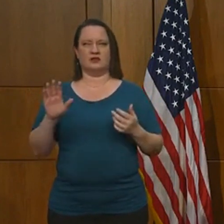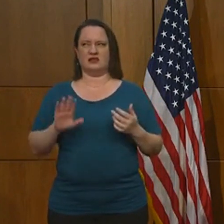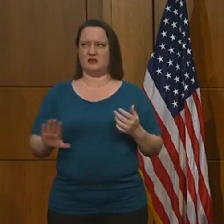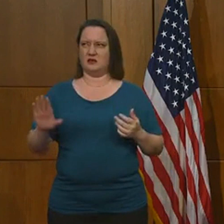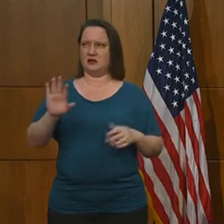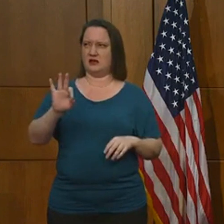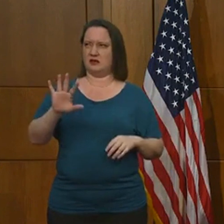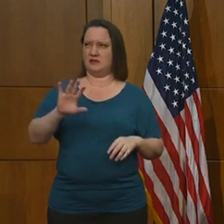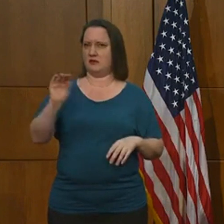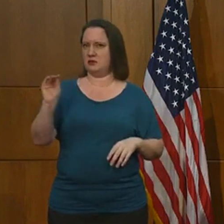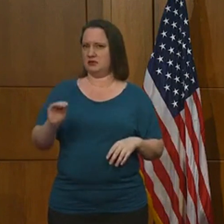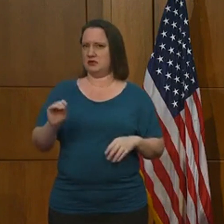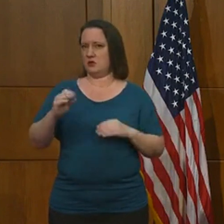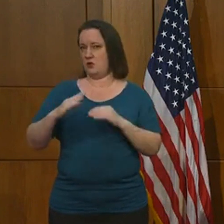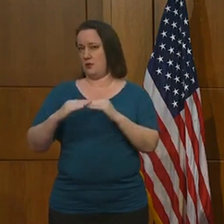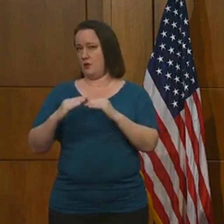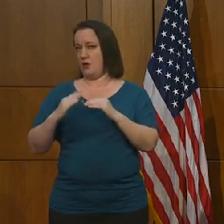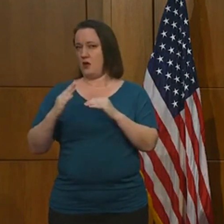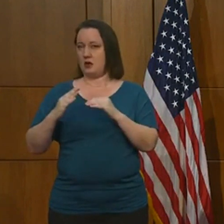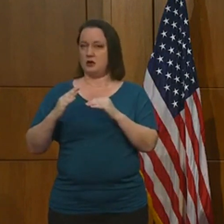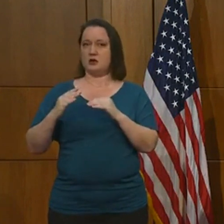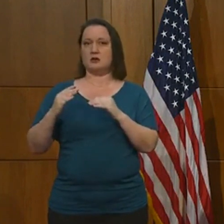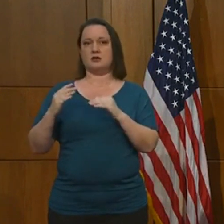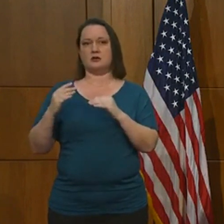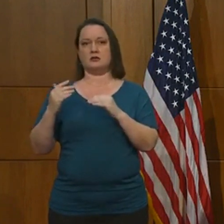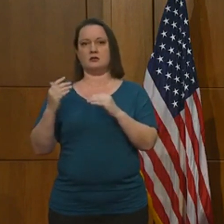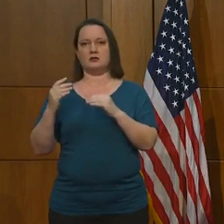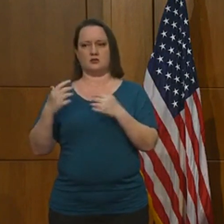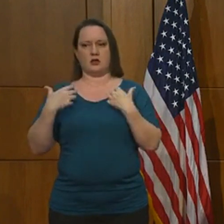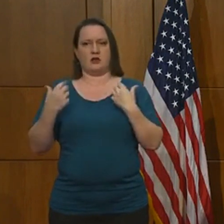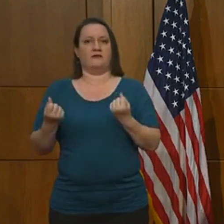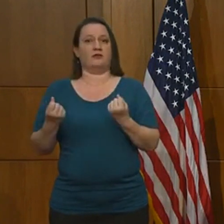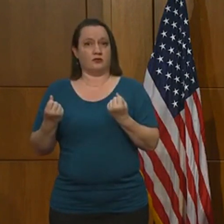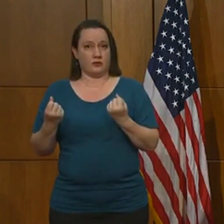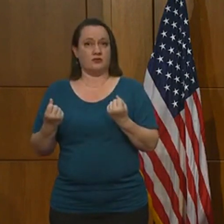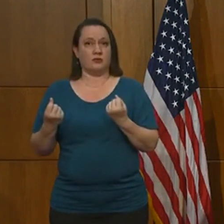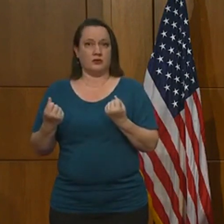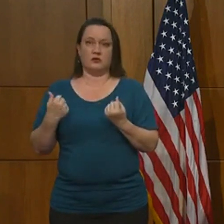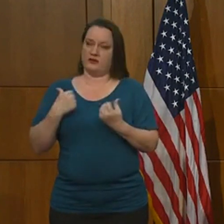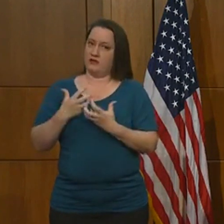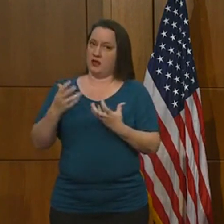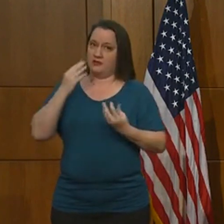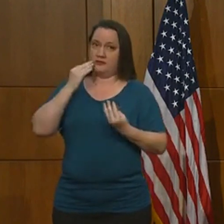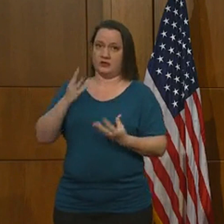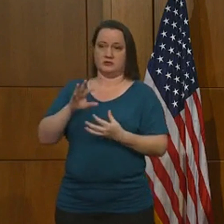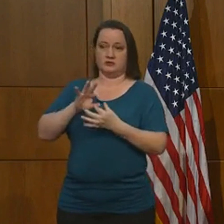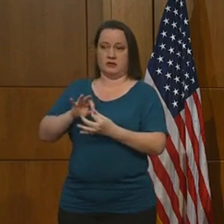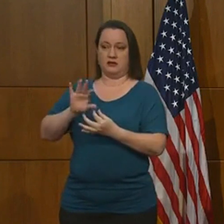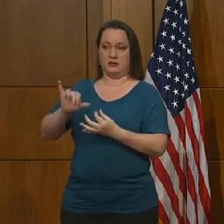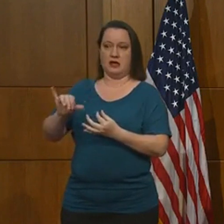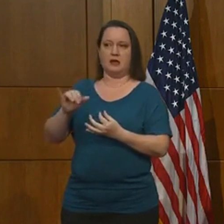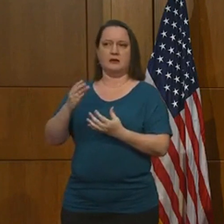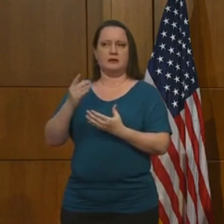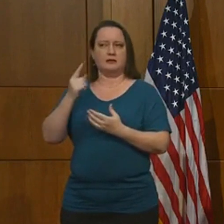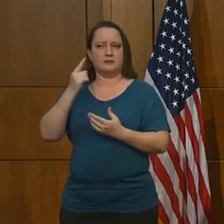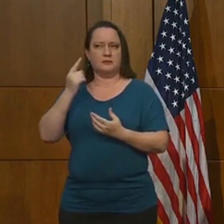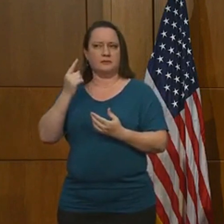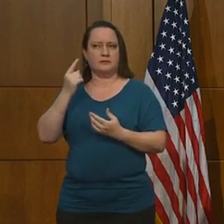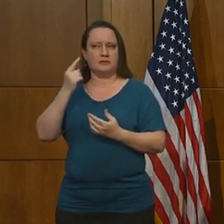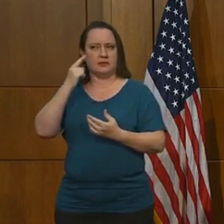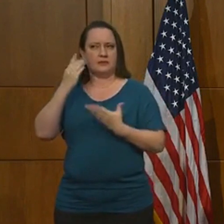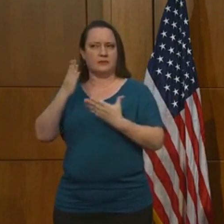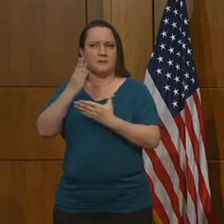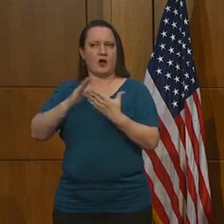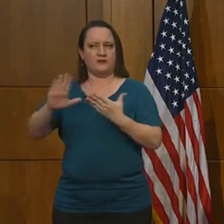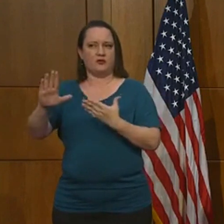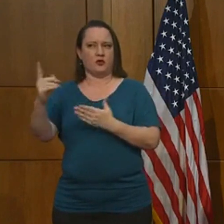95% or more. So we do have lots of information about those that recovered, and I think part of your question may be to emphasize